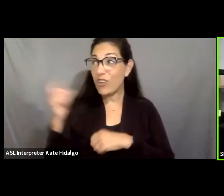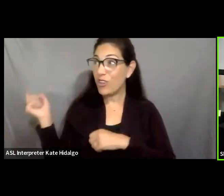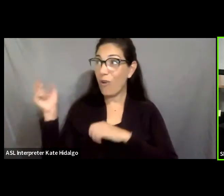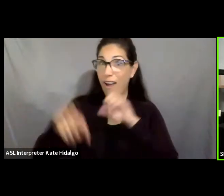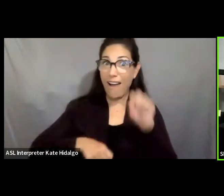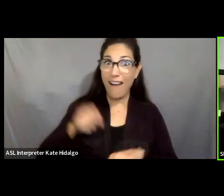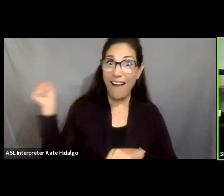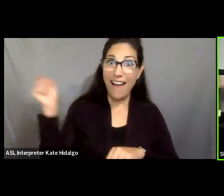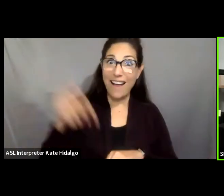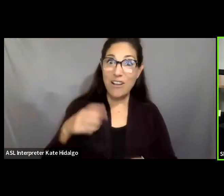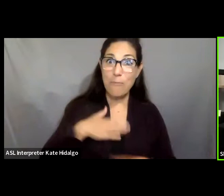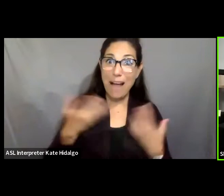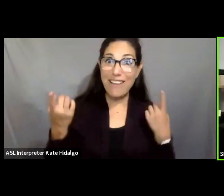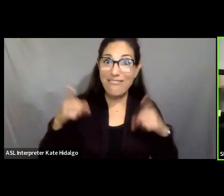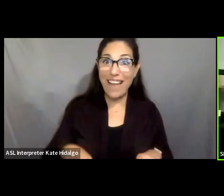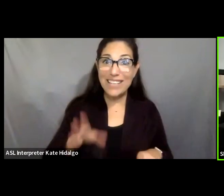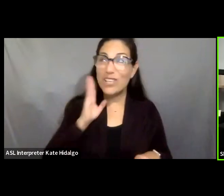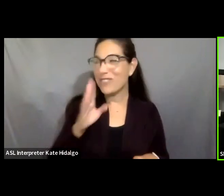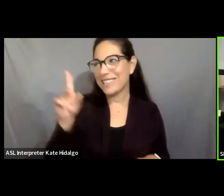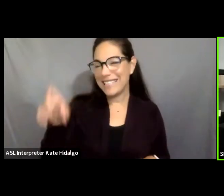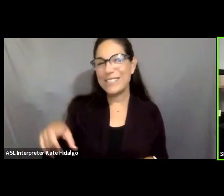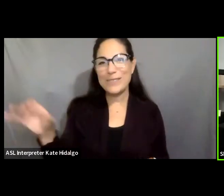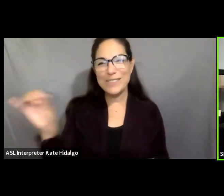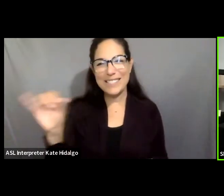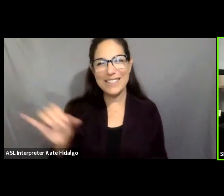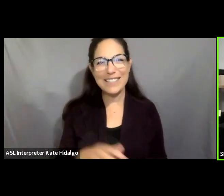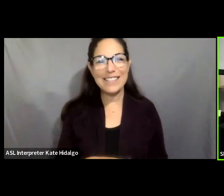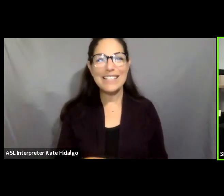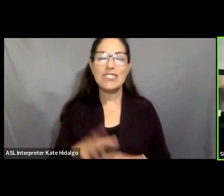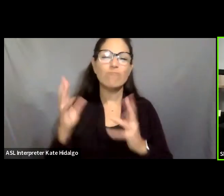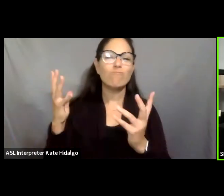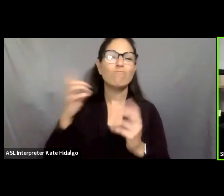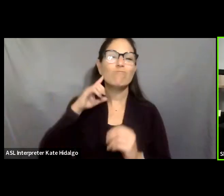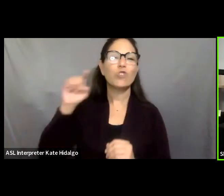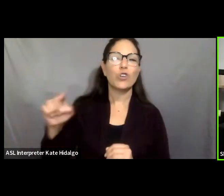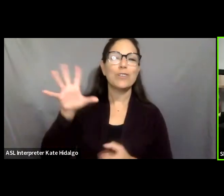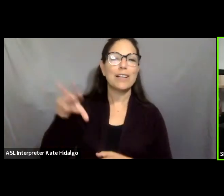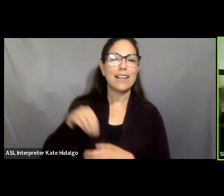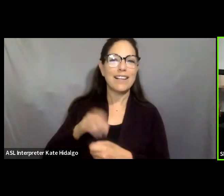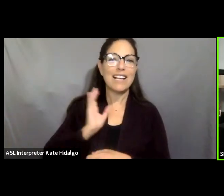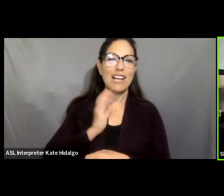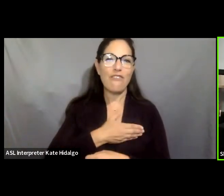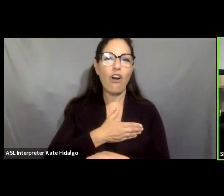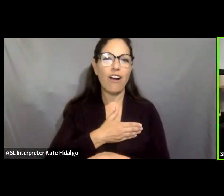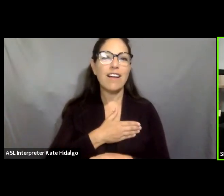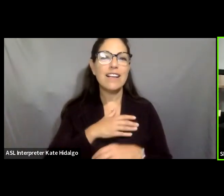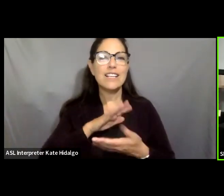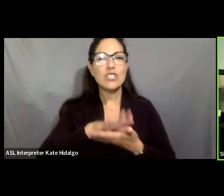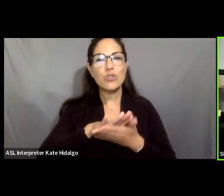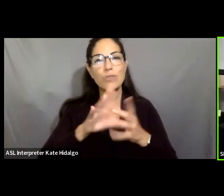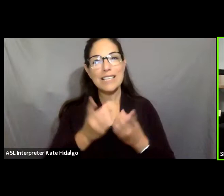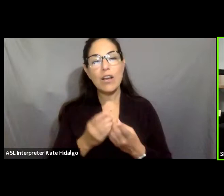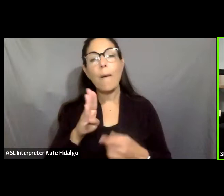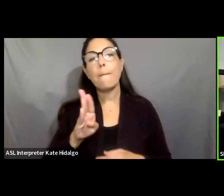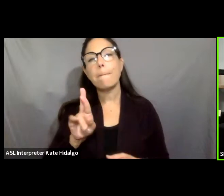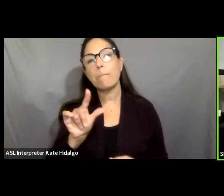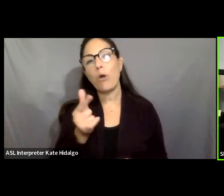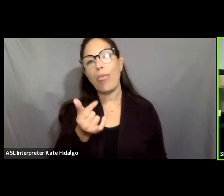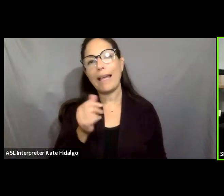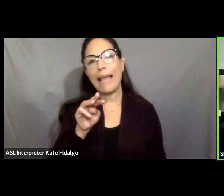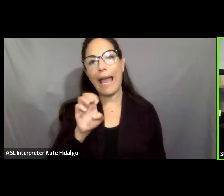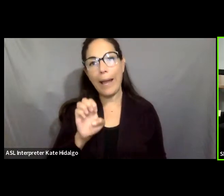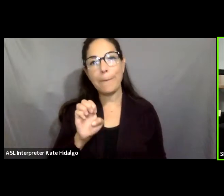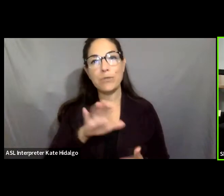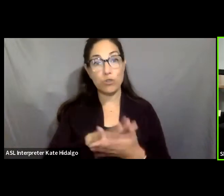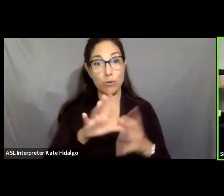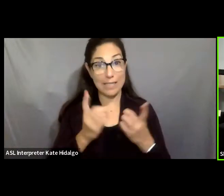thing. We're gonna have to do that. Anyway, a big shout out to her for being part of the Burlingame School District's opening. I also want to